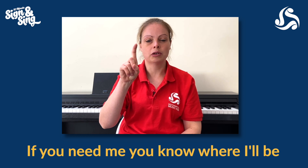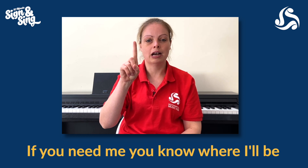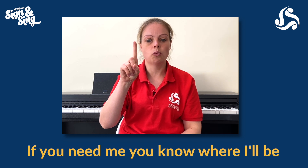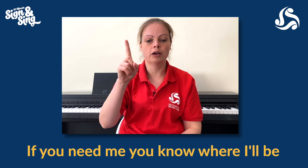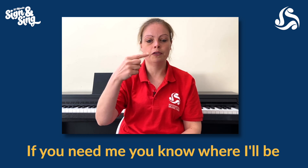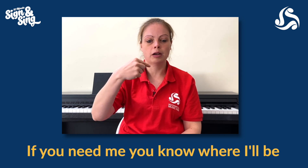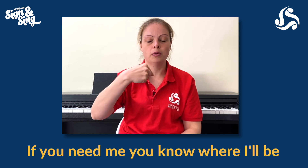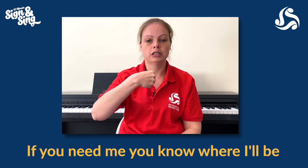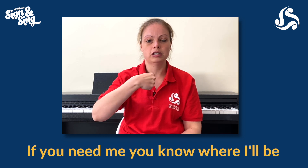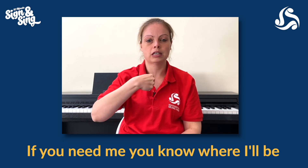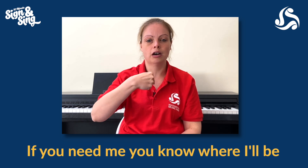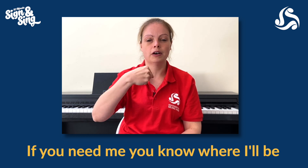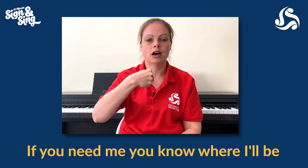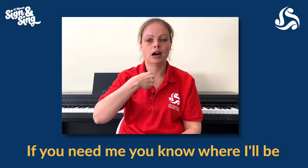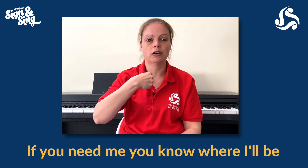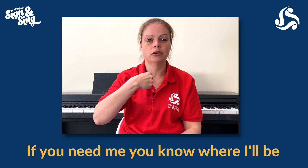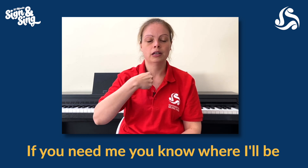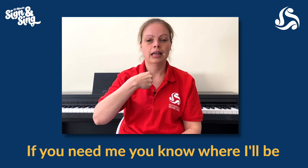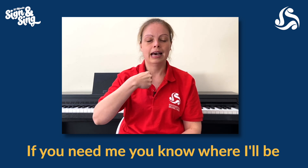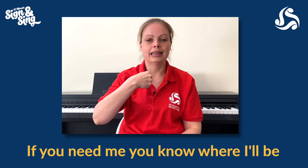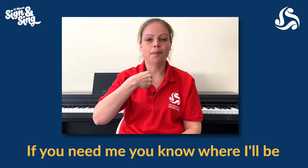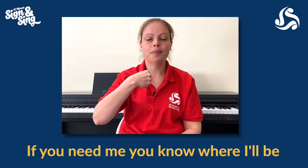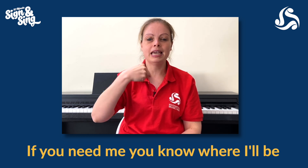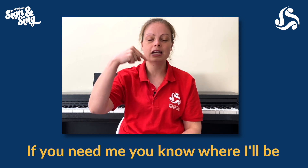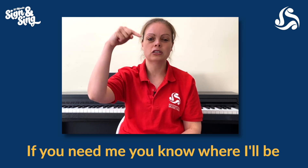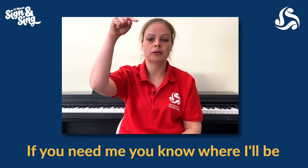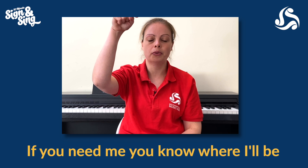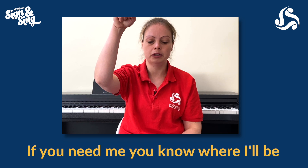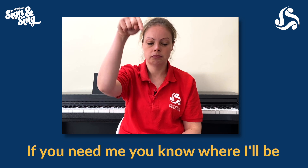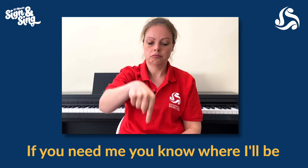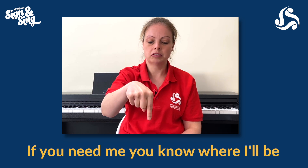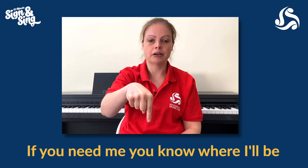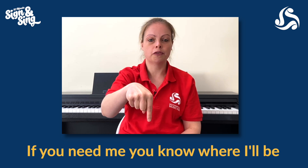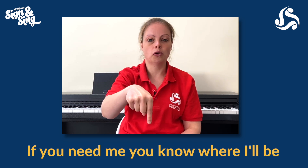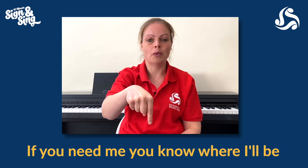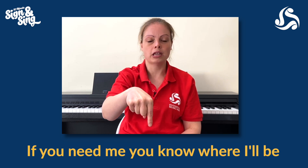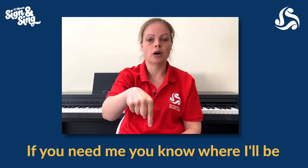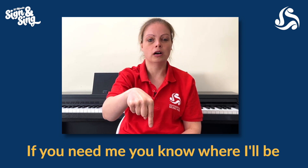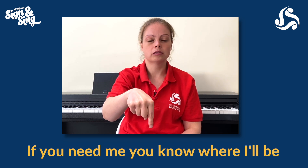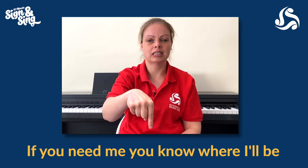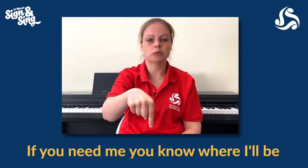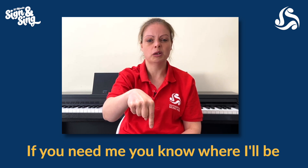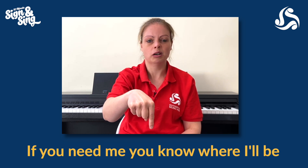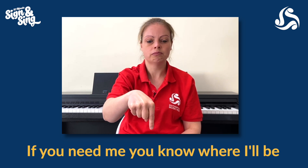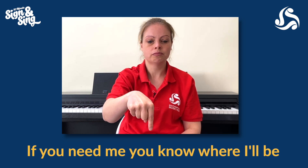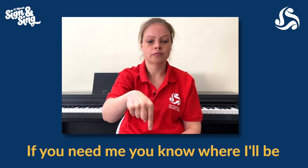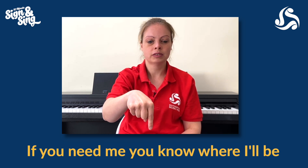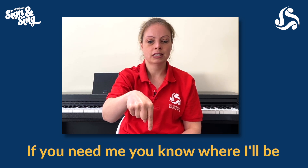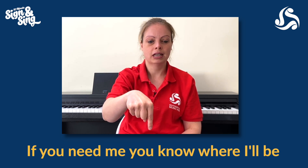down, so we're going to have 1 finger pointing to yourself, I'll, and then B, just going to point down at the floor where you are, because that's where you